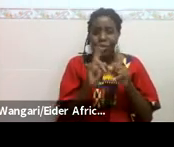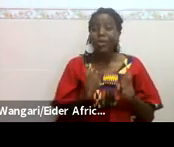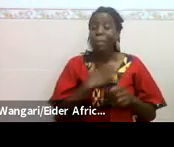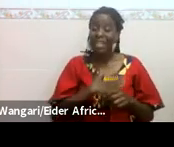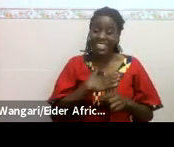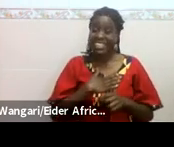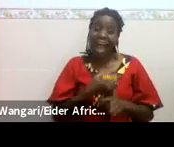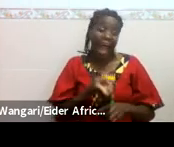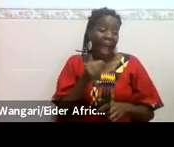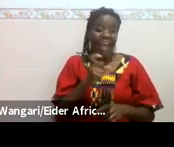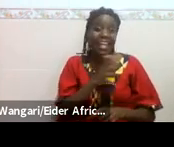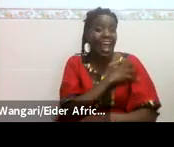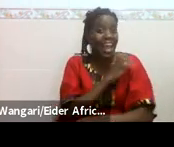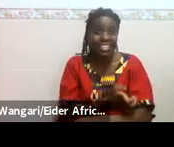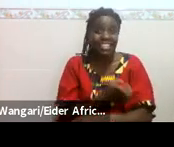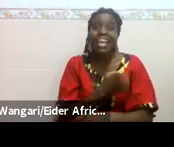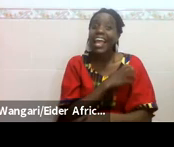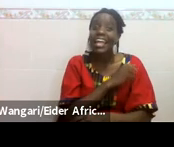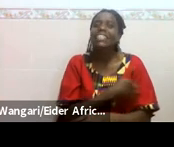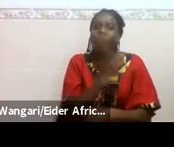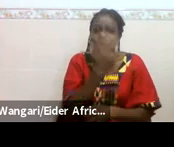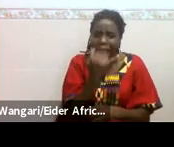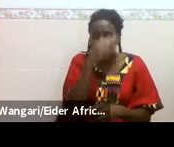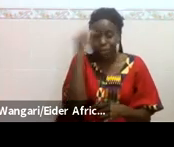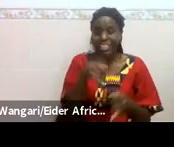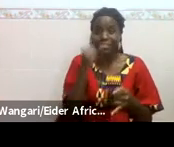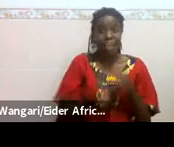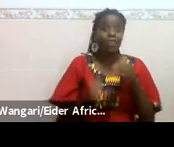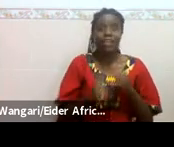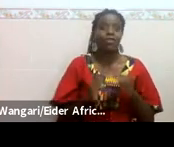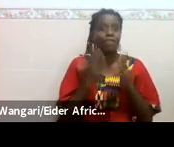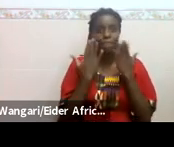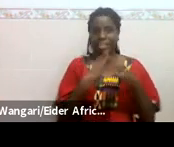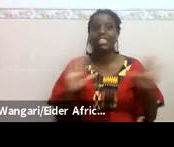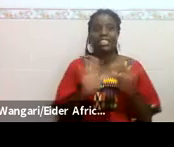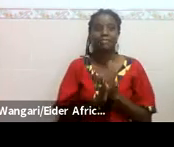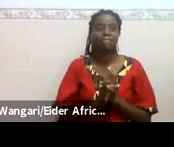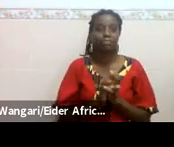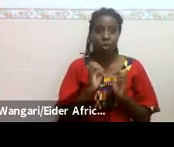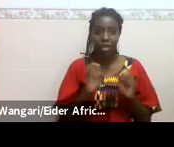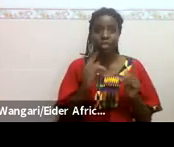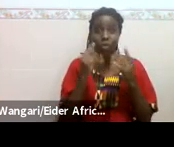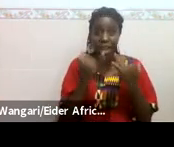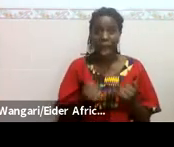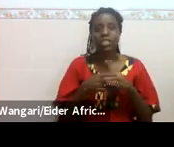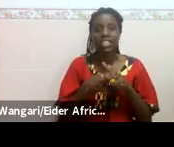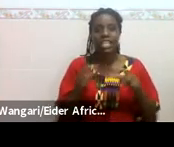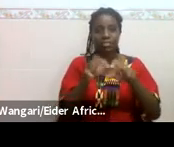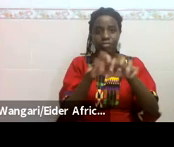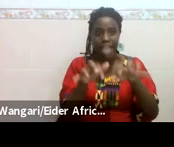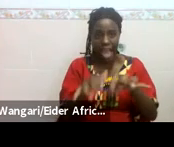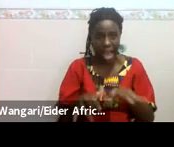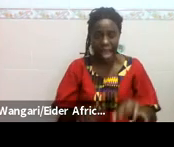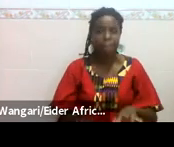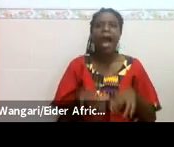Go to the document. Let's see what you type here. We would like to see how would you use this